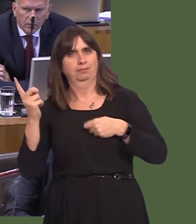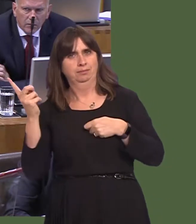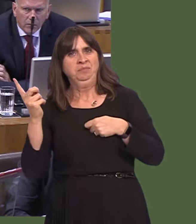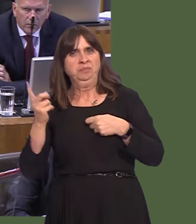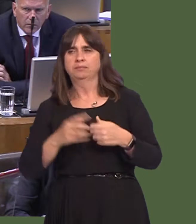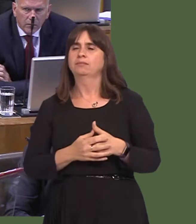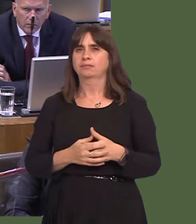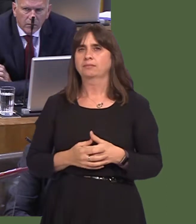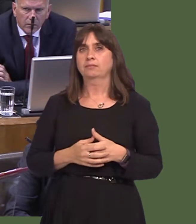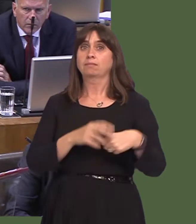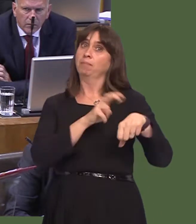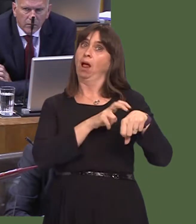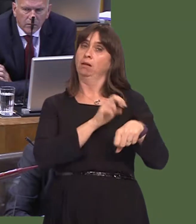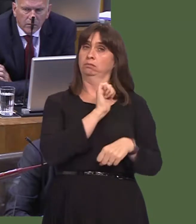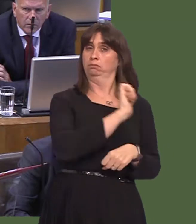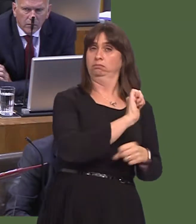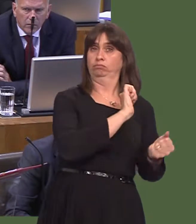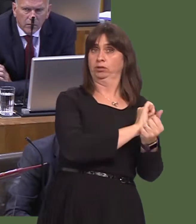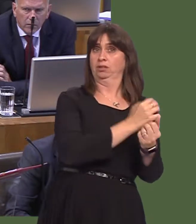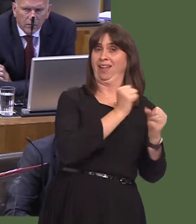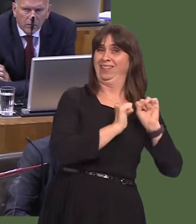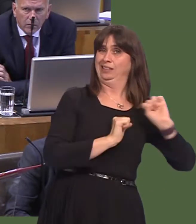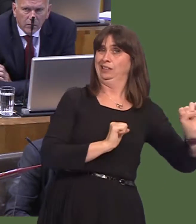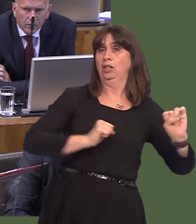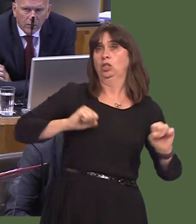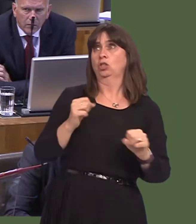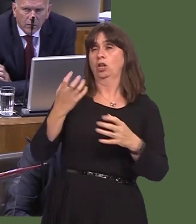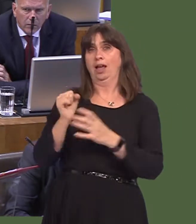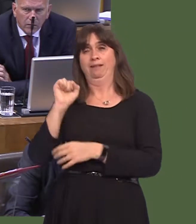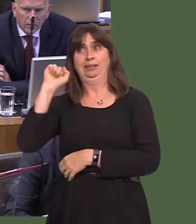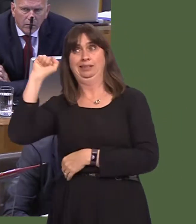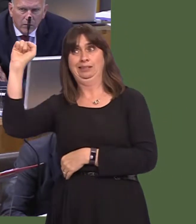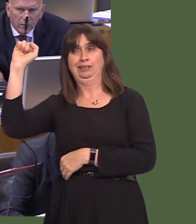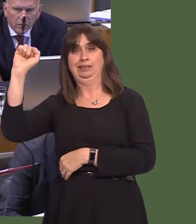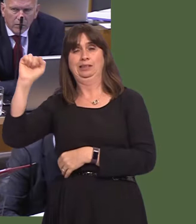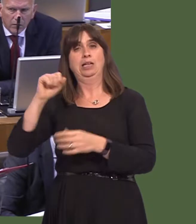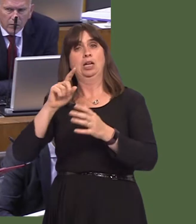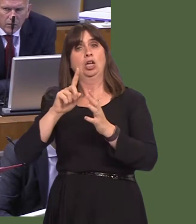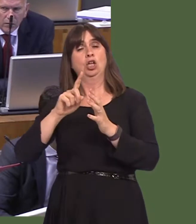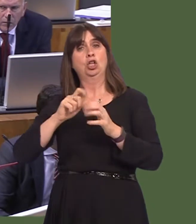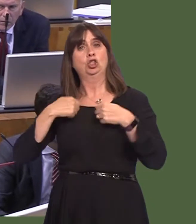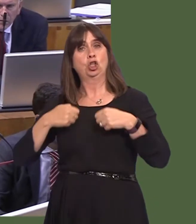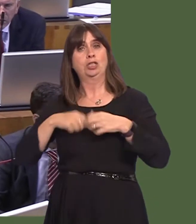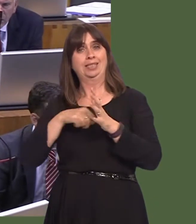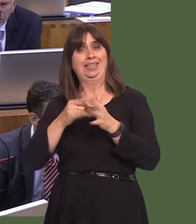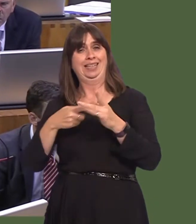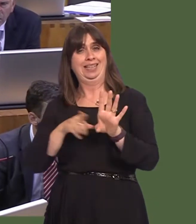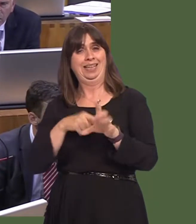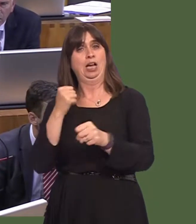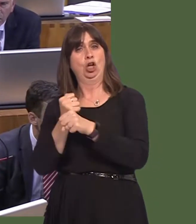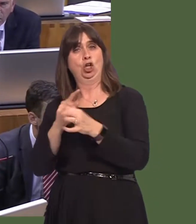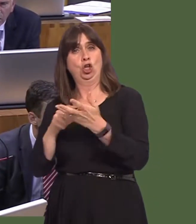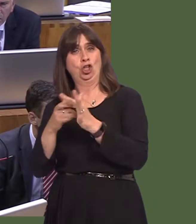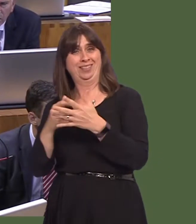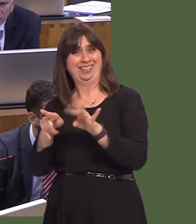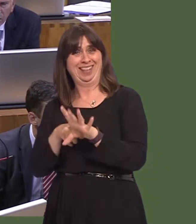going it alone, I mean, Northern Ireland has a prison system, so does Scotland, so for that matter, does Isle of Man. And Jersey and Guernsey. It's not entirely self-contained, and there will always